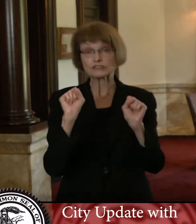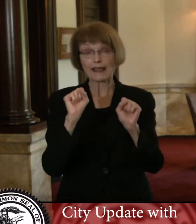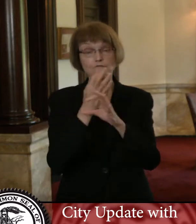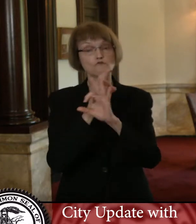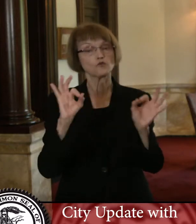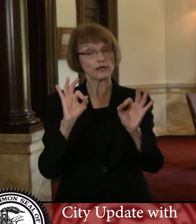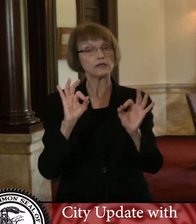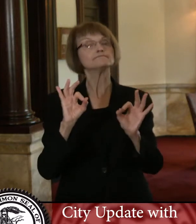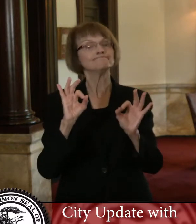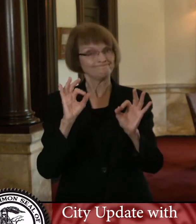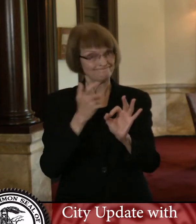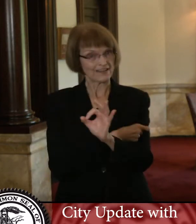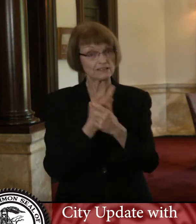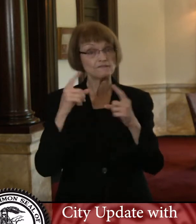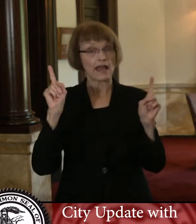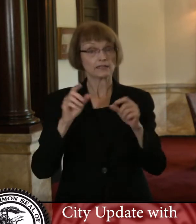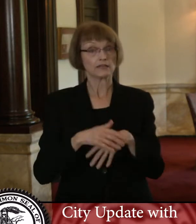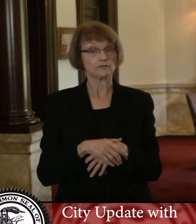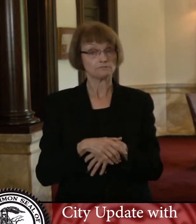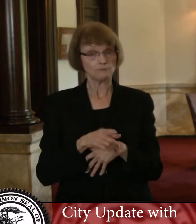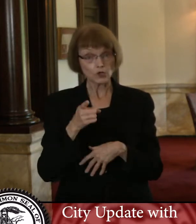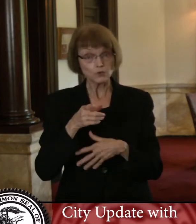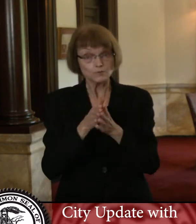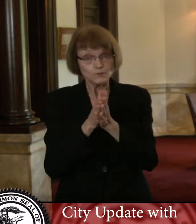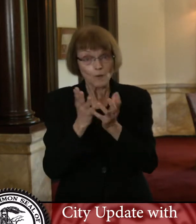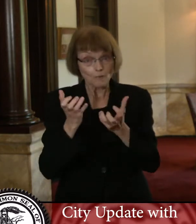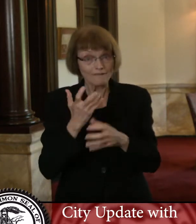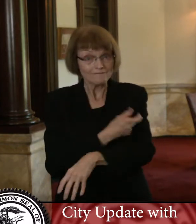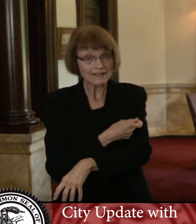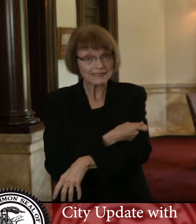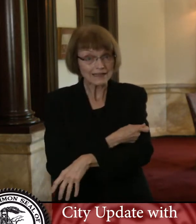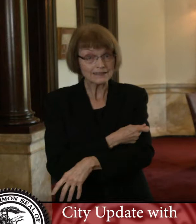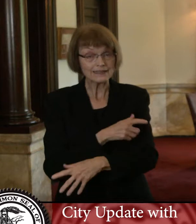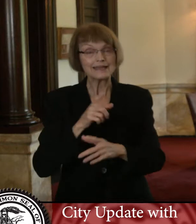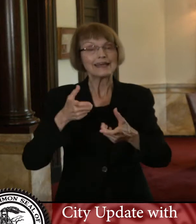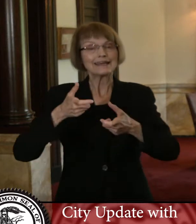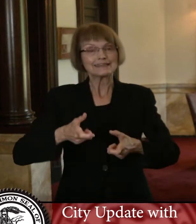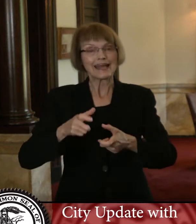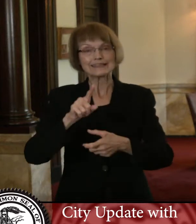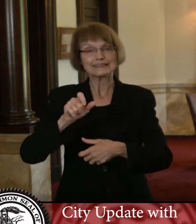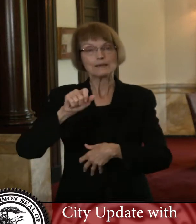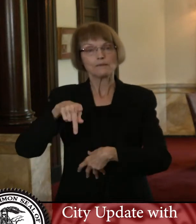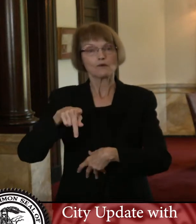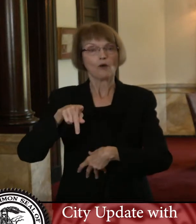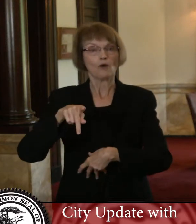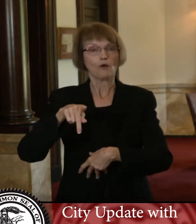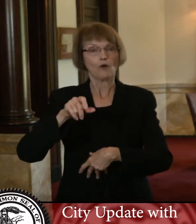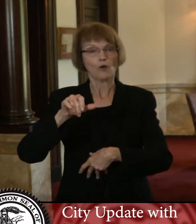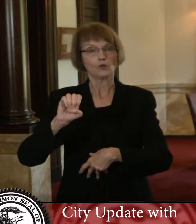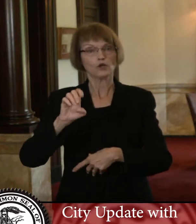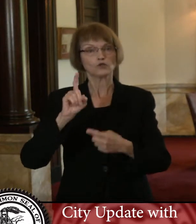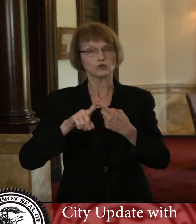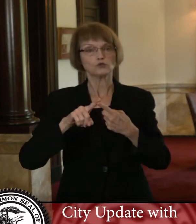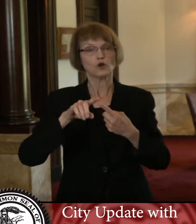and effective. Are you looking to get vaccinated? Text your zip code to